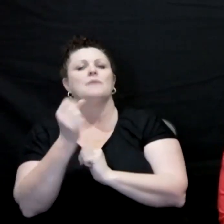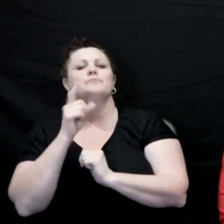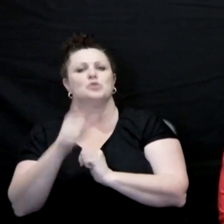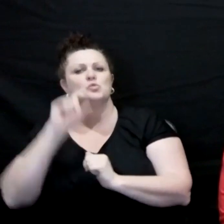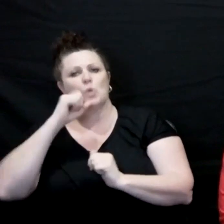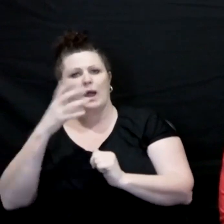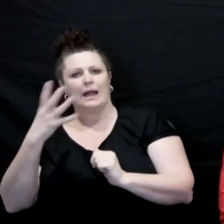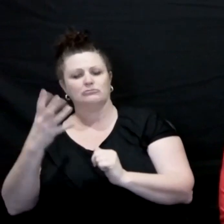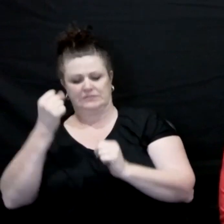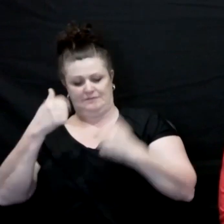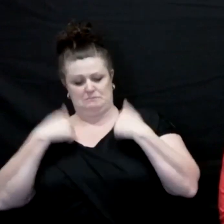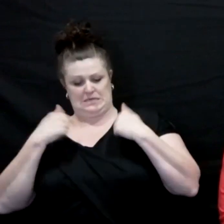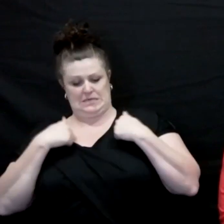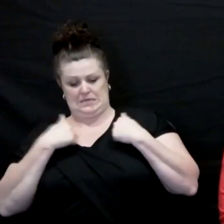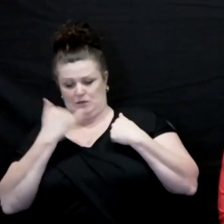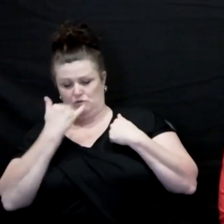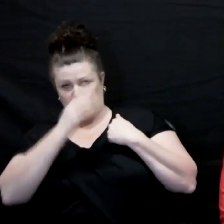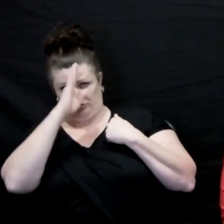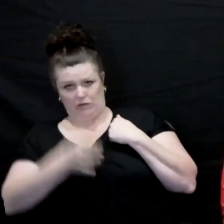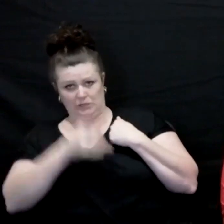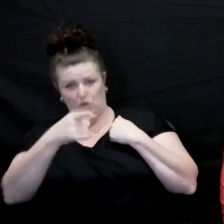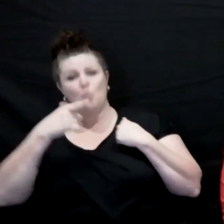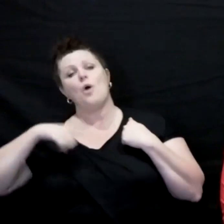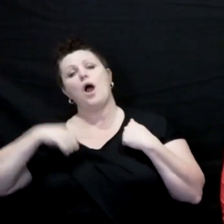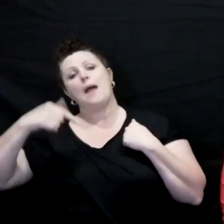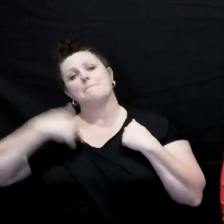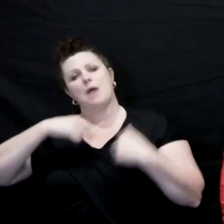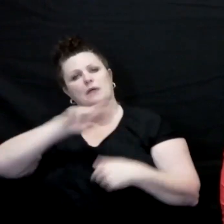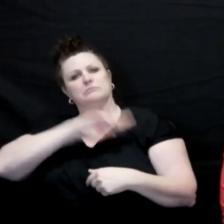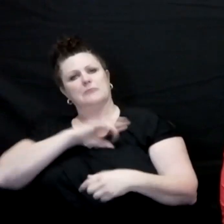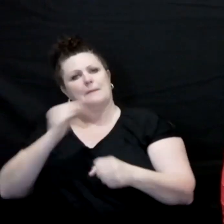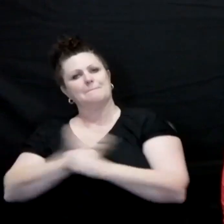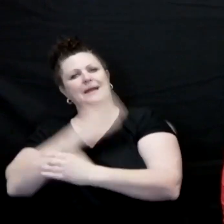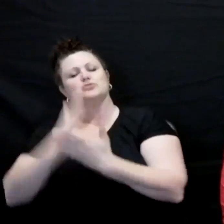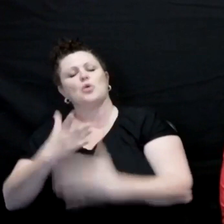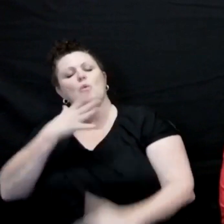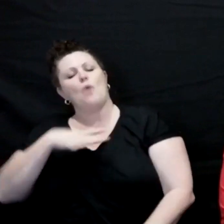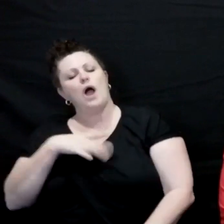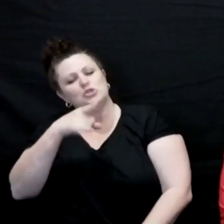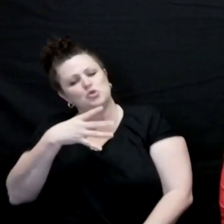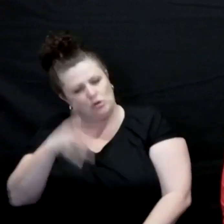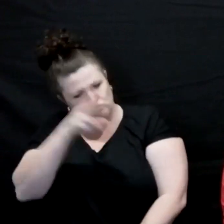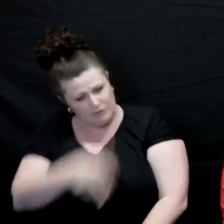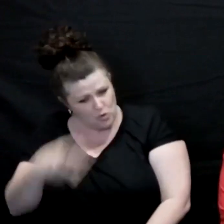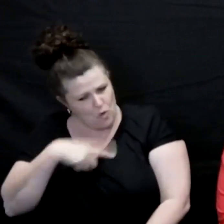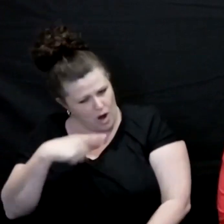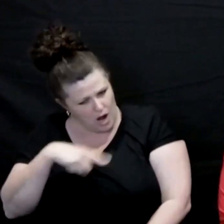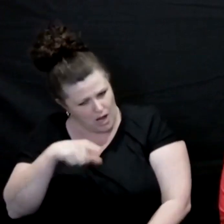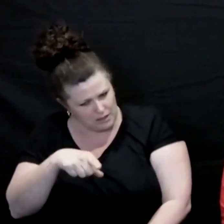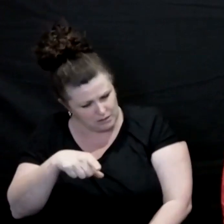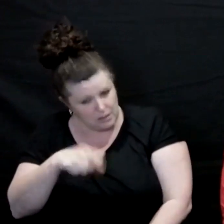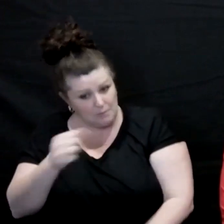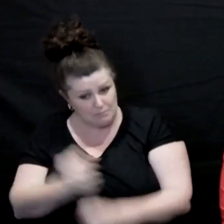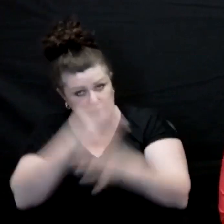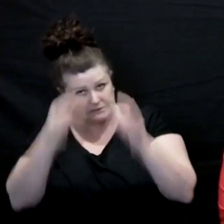get someone like me. My job is to make sure that I understand why you want that review and to make a decision about it. And